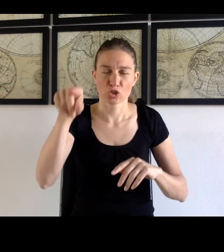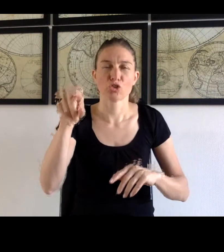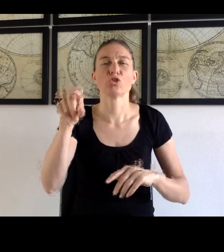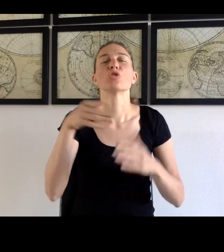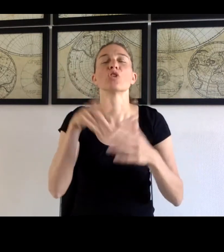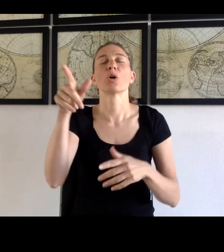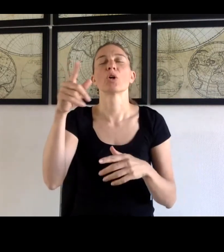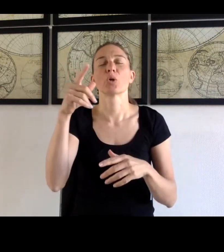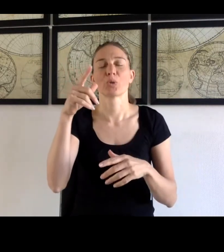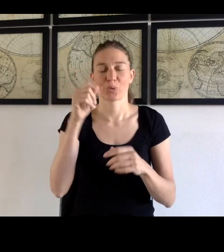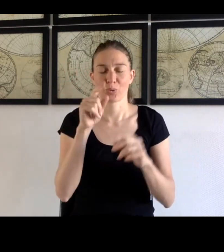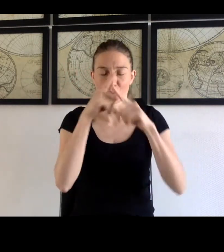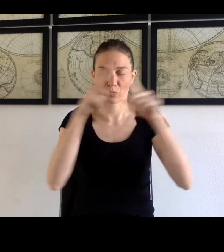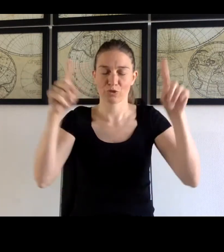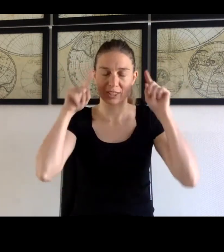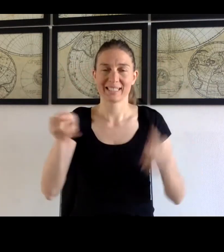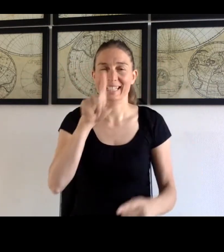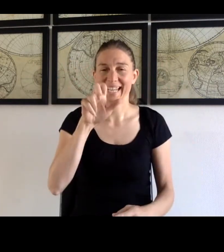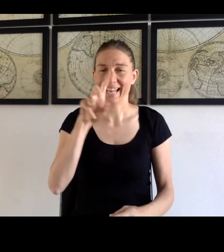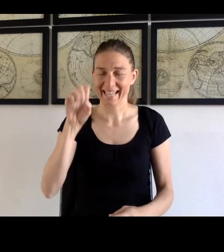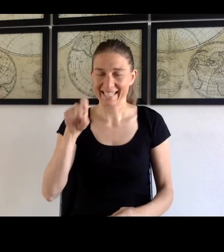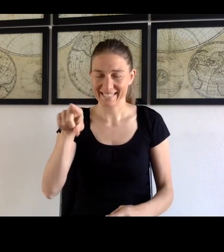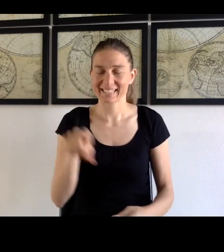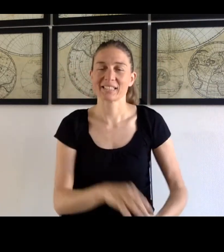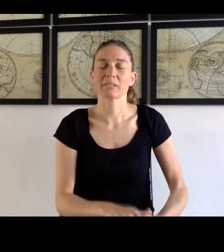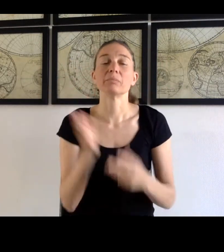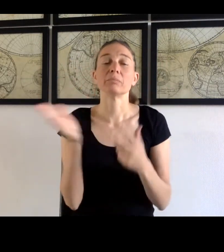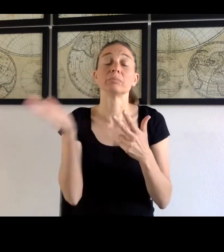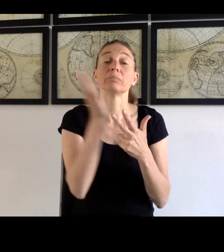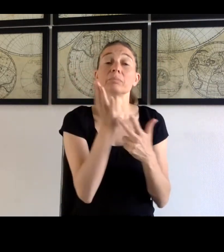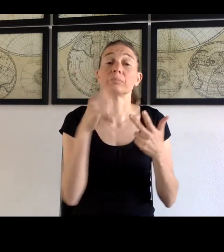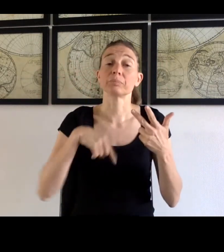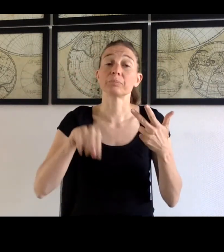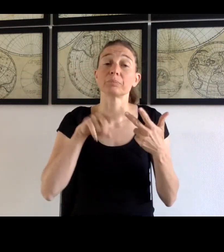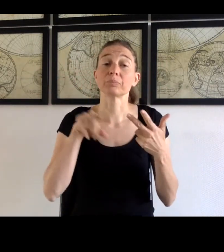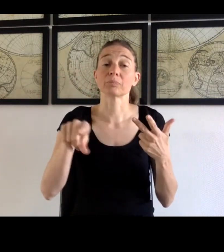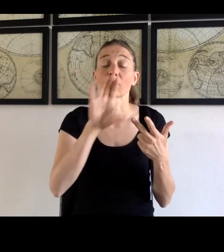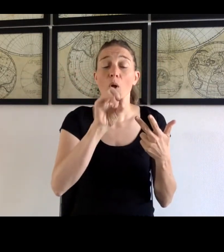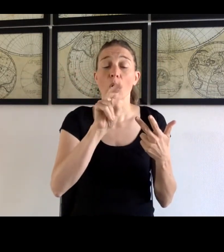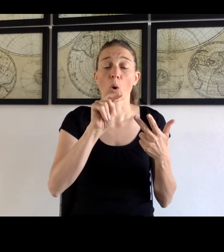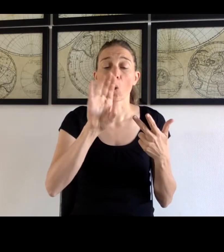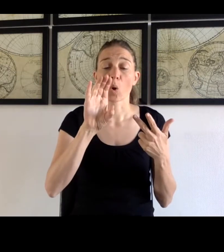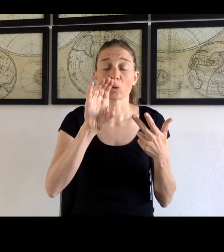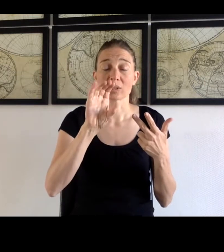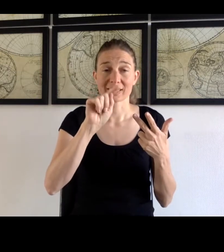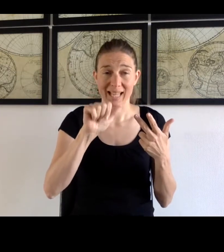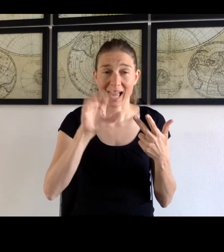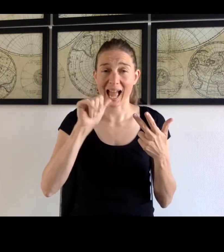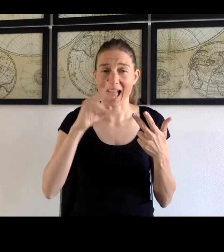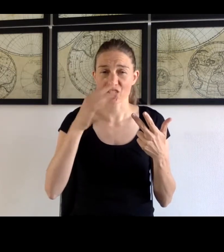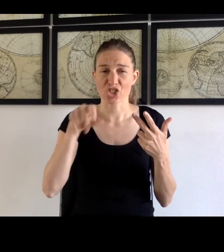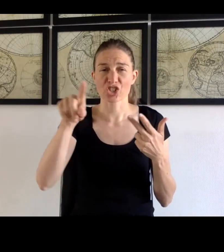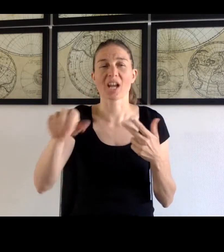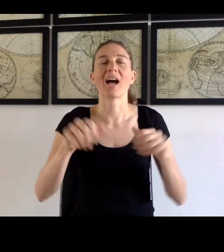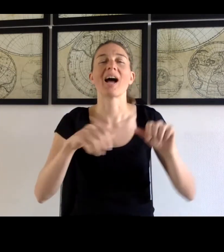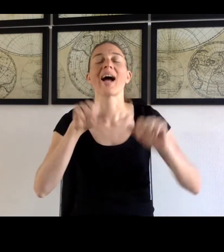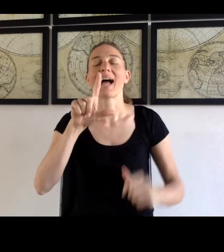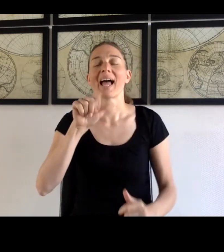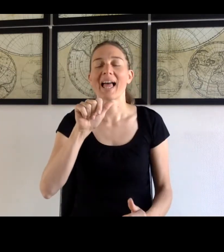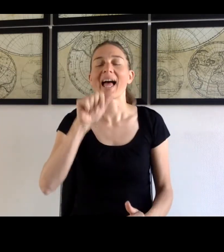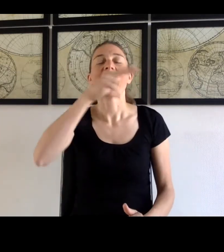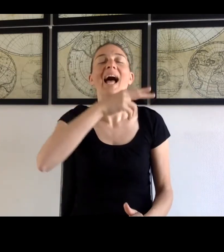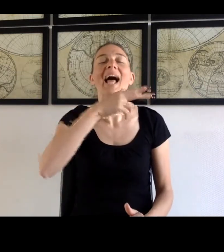Leeds. We will be joined then by Gunta Anca. She is from the Latvian umbrella body